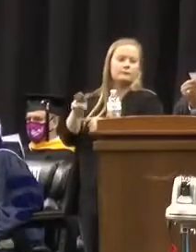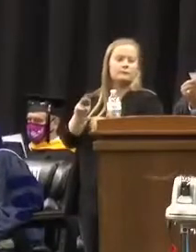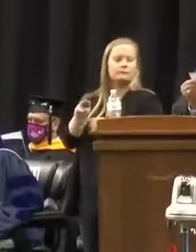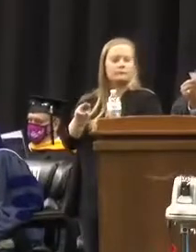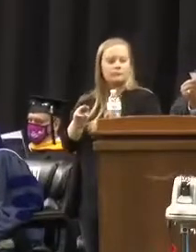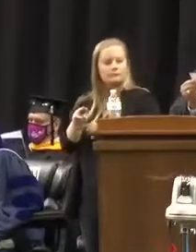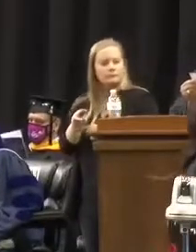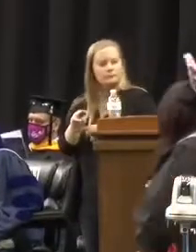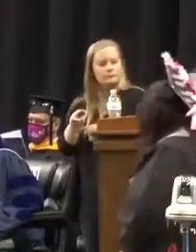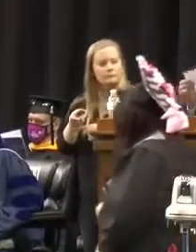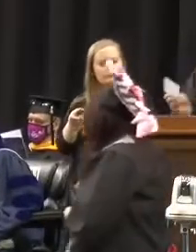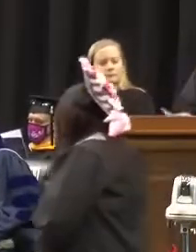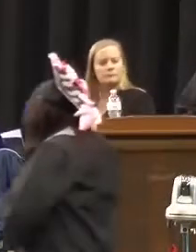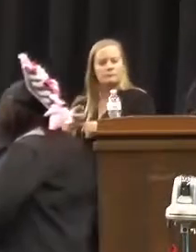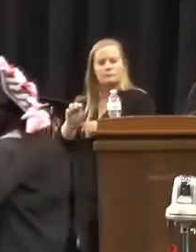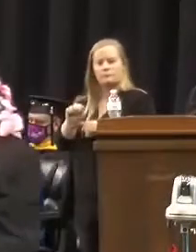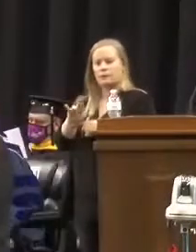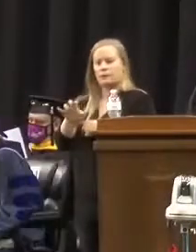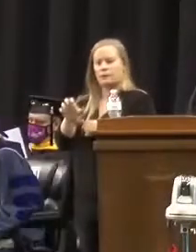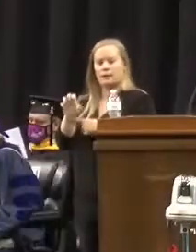Miriam Garcia.